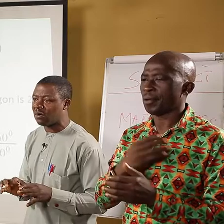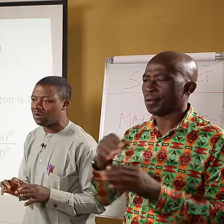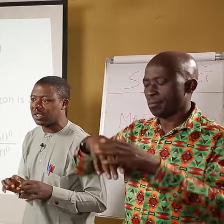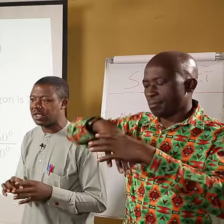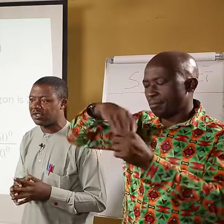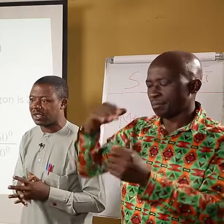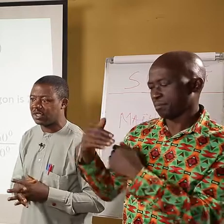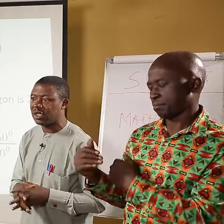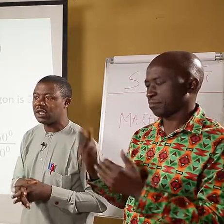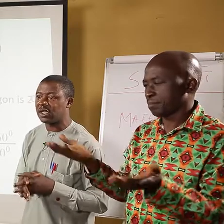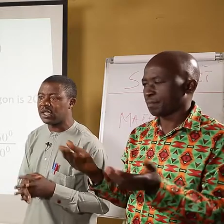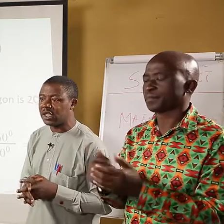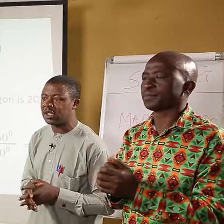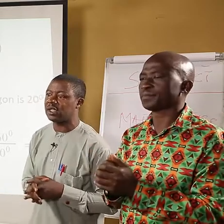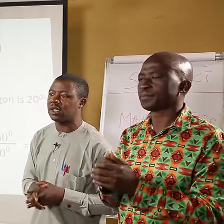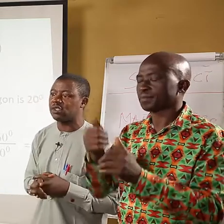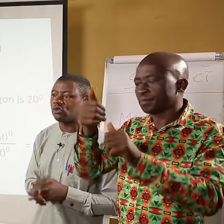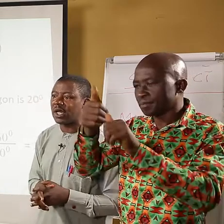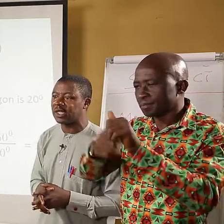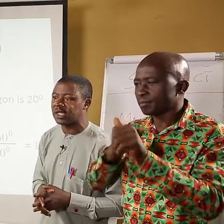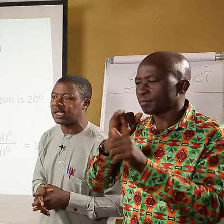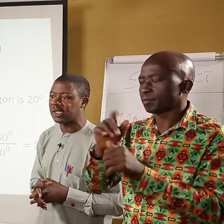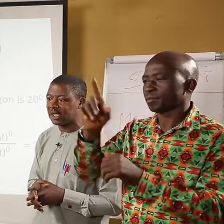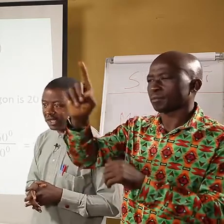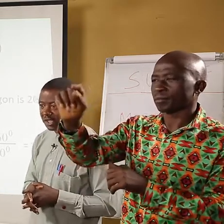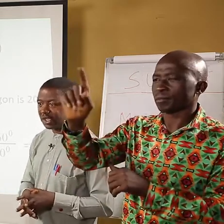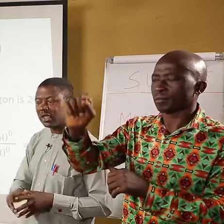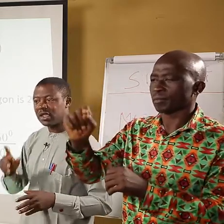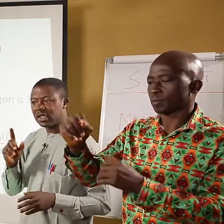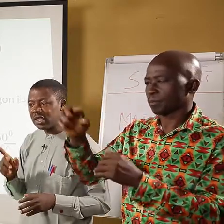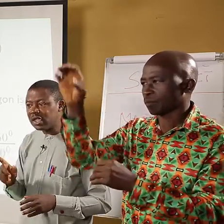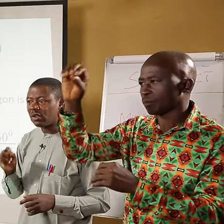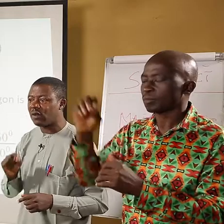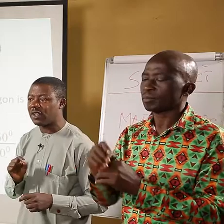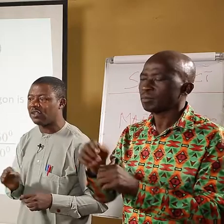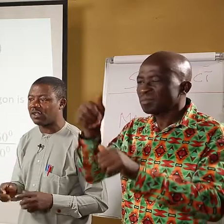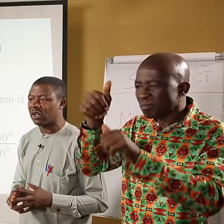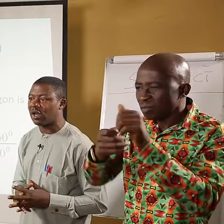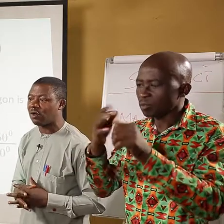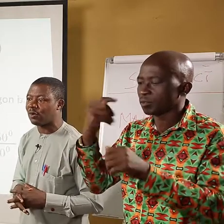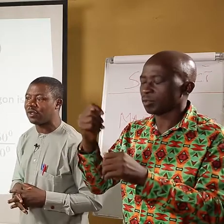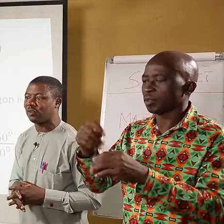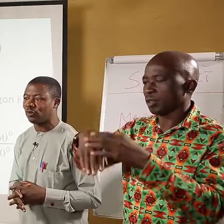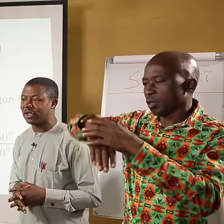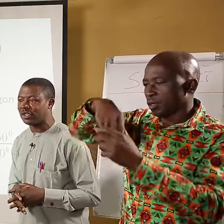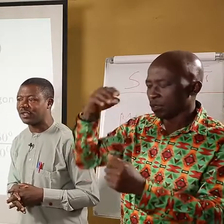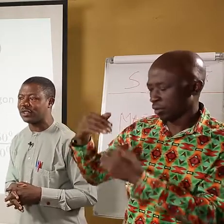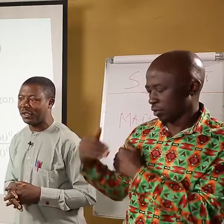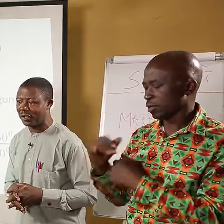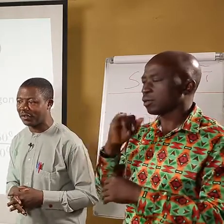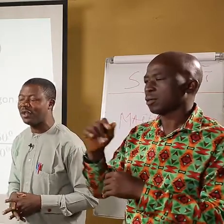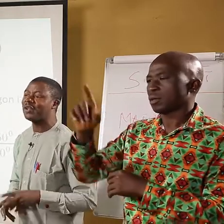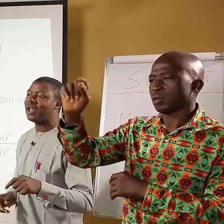exterior angle in this case, each is 20 degrees. Each of the exterior angle is